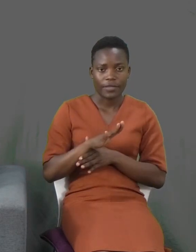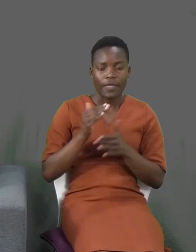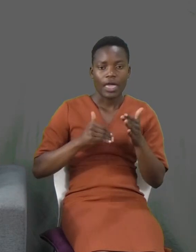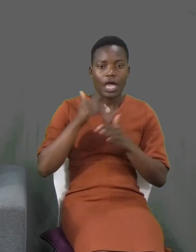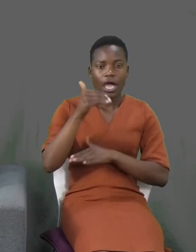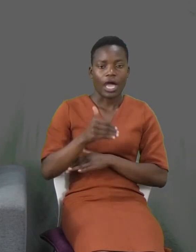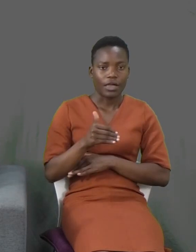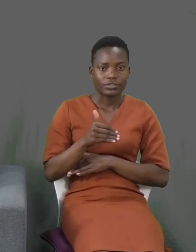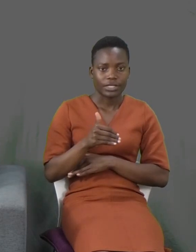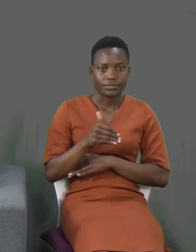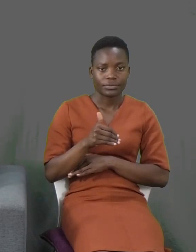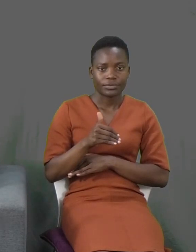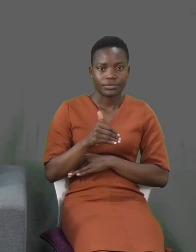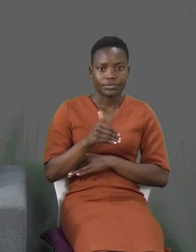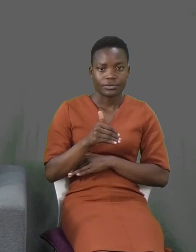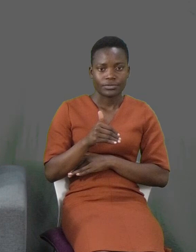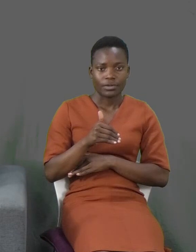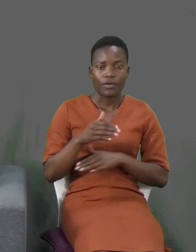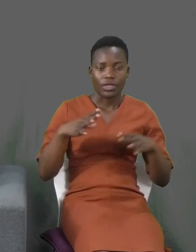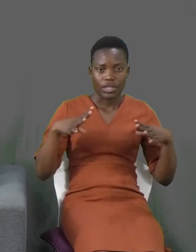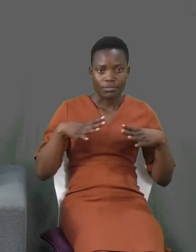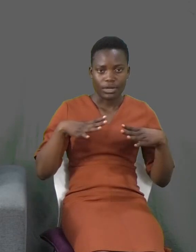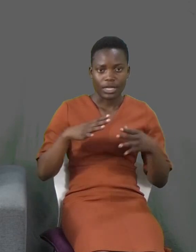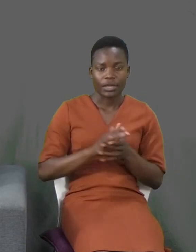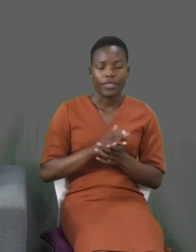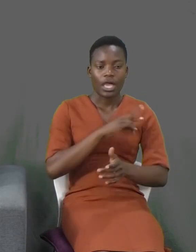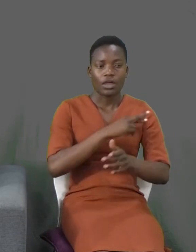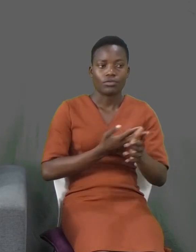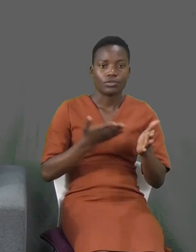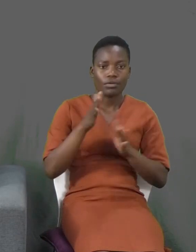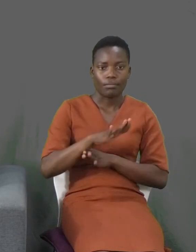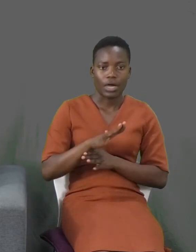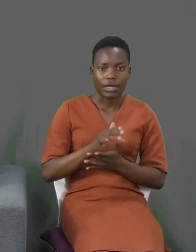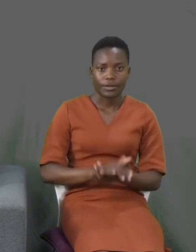after this. Don't touch that dial. Ruth is coming back with some more.